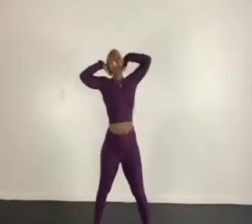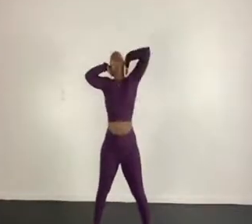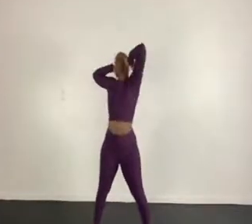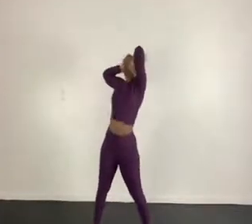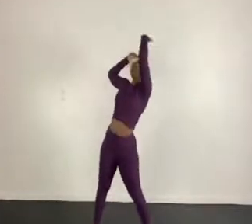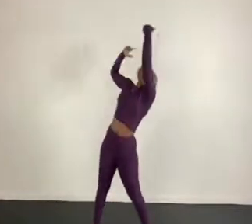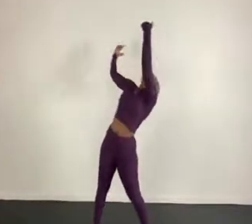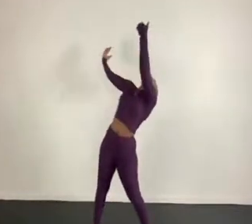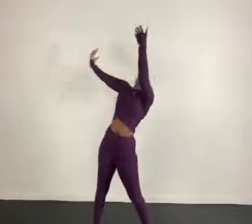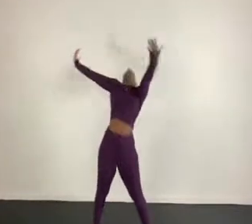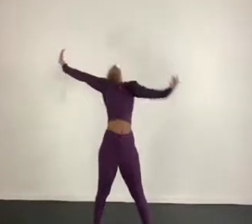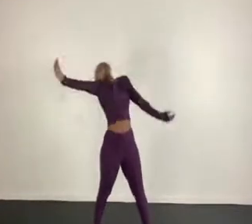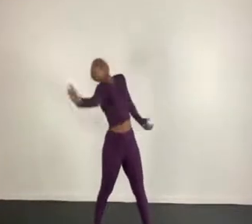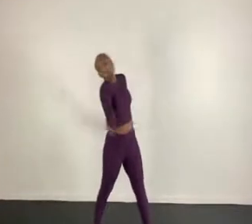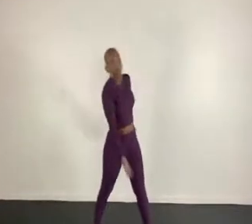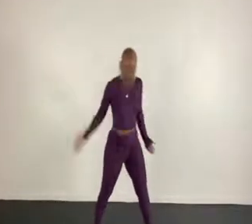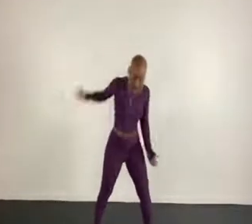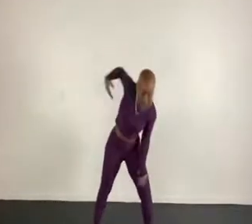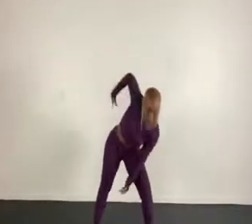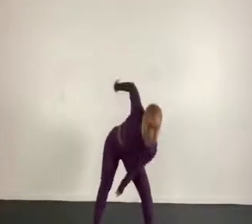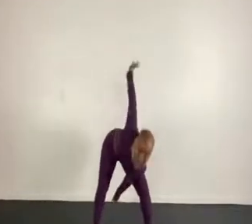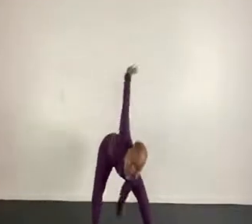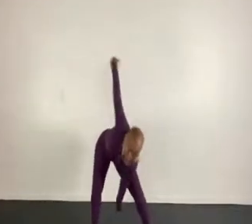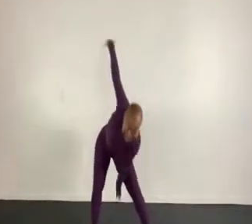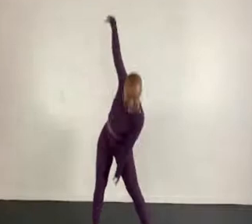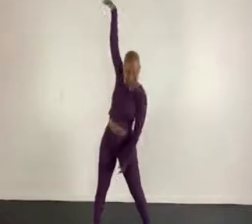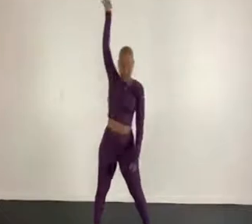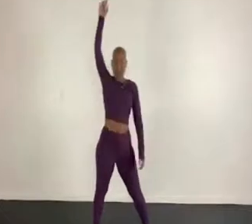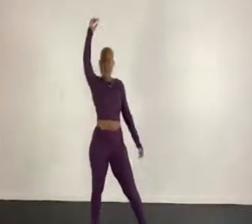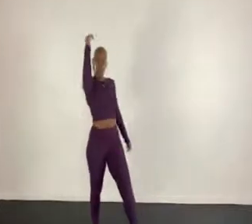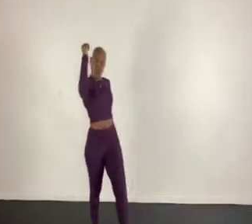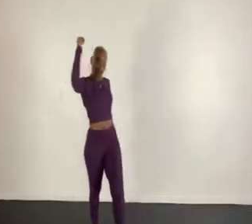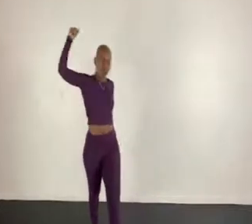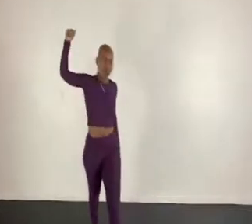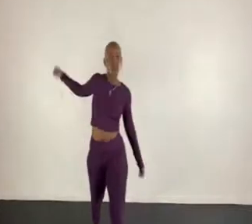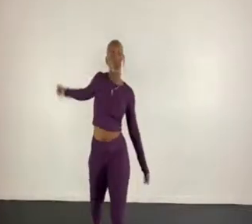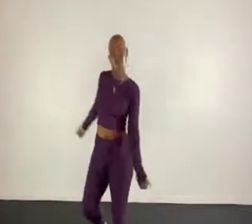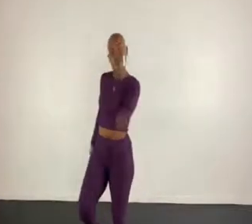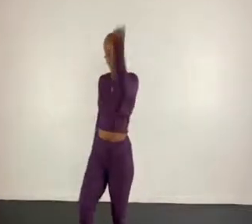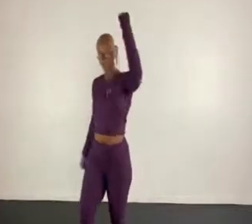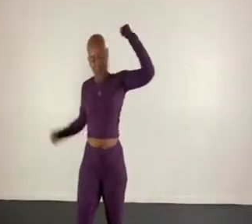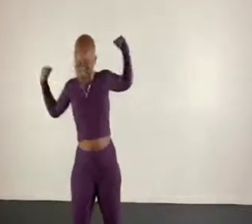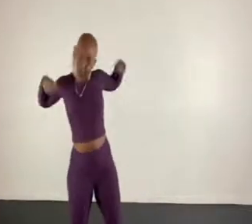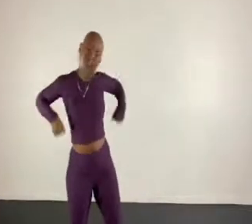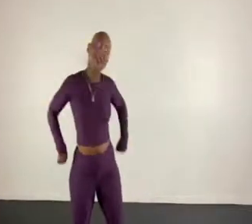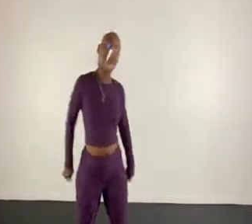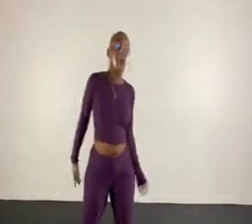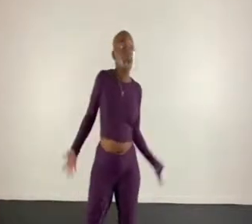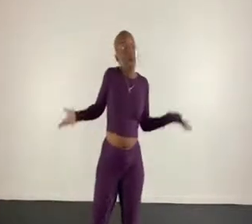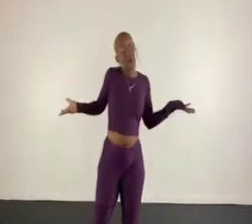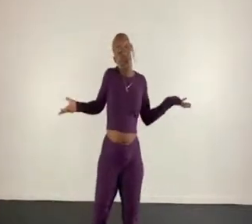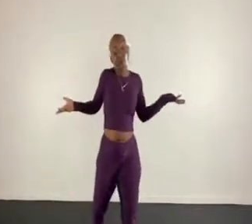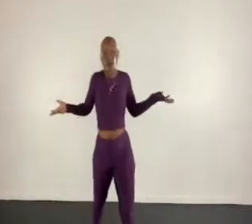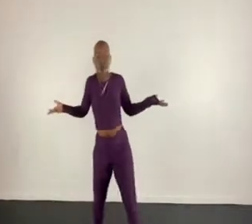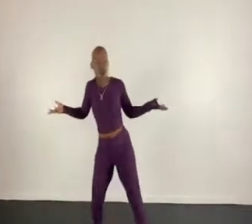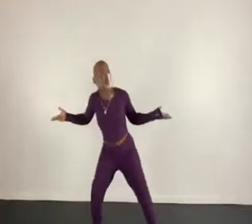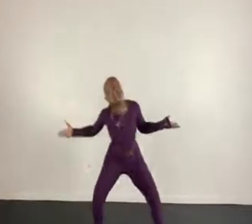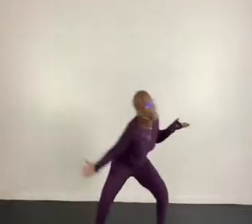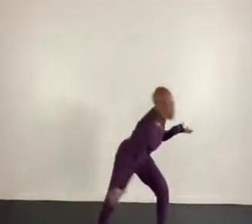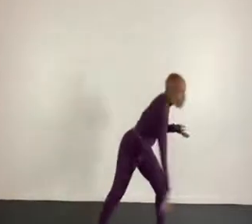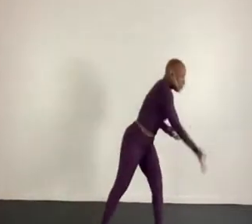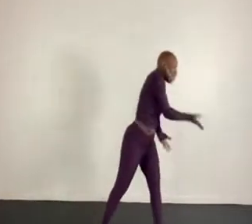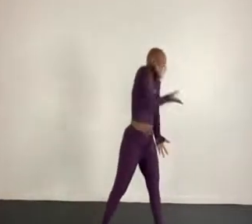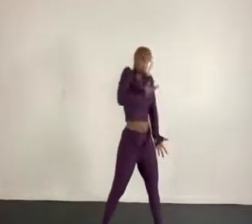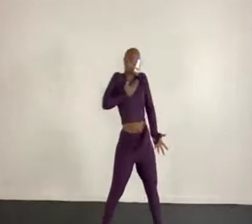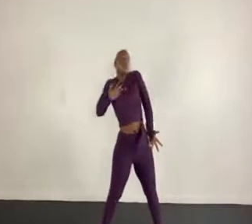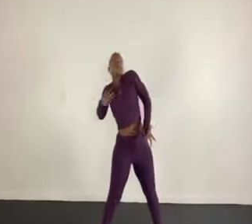our weekly custom. Along with telling folks we are BFF, sisters, or cousins. We just have so much in common.